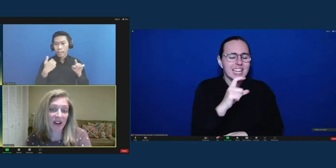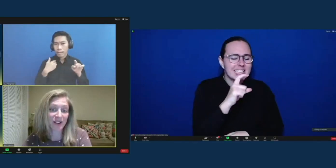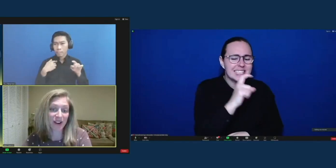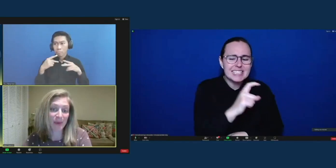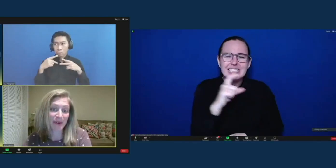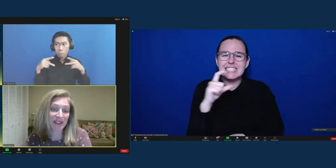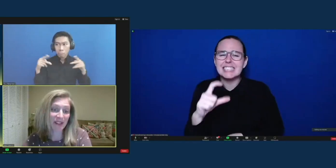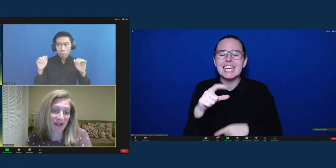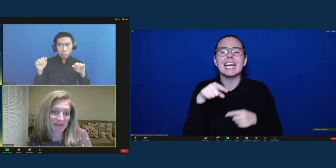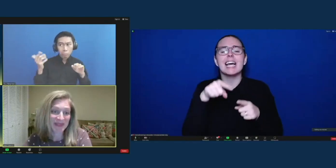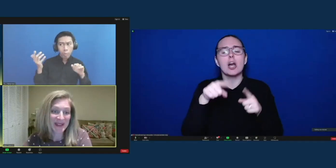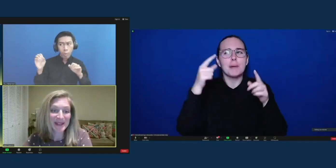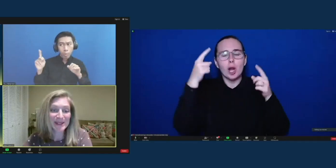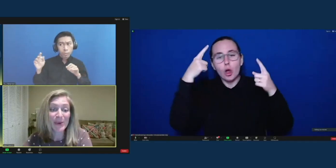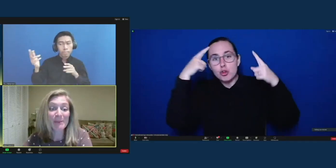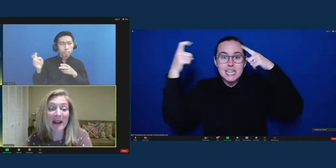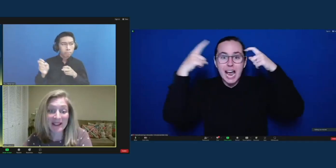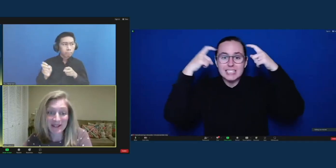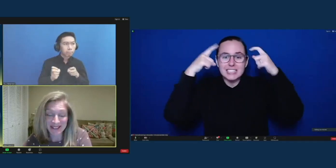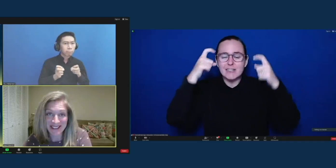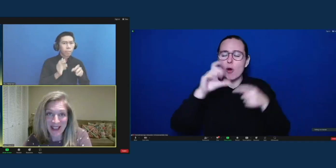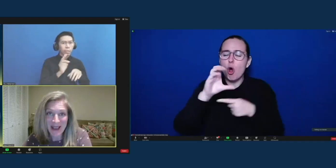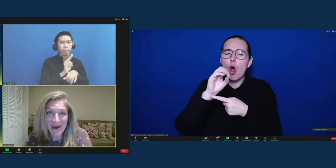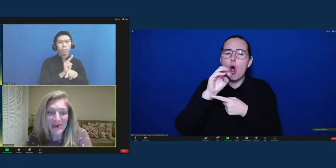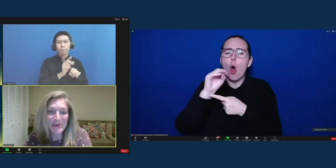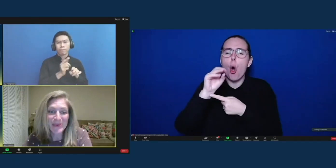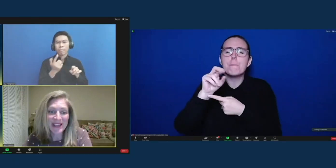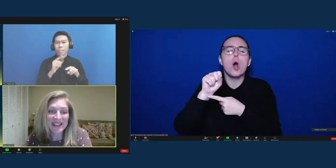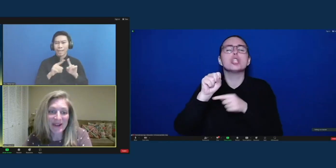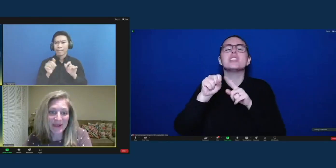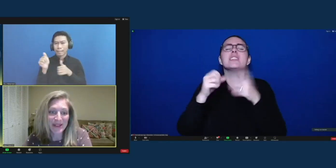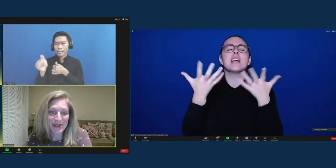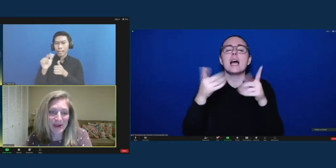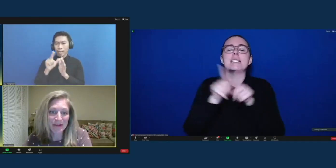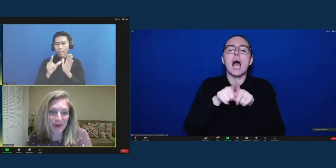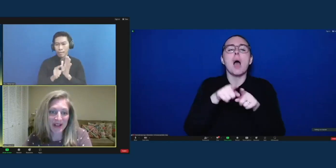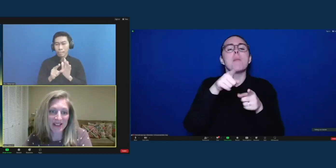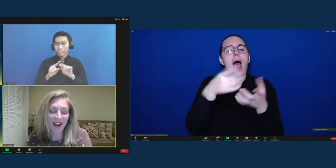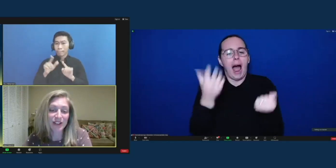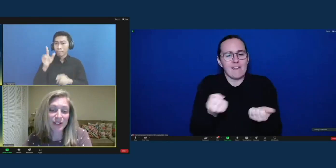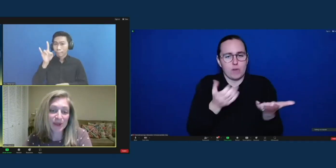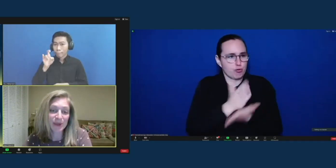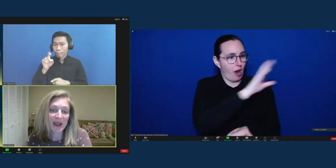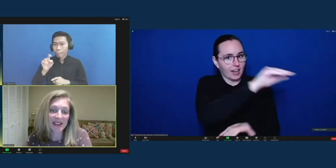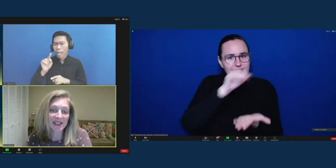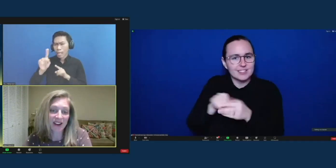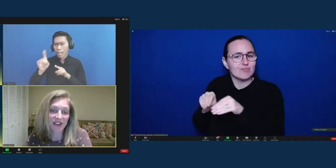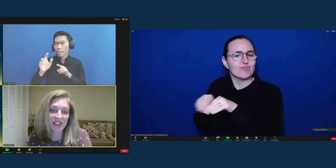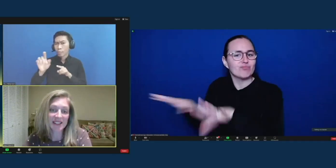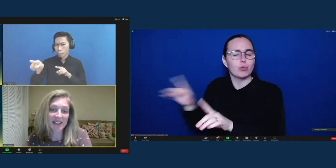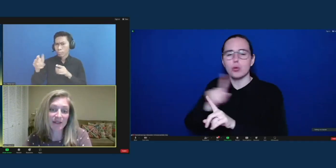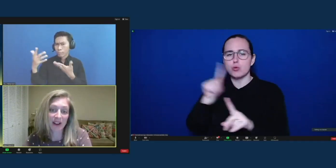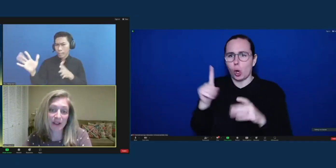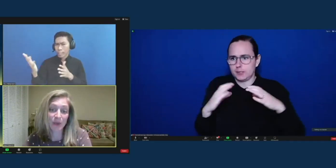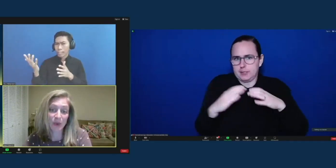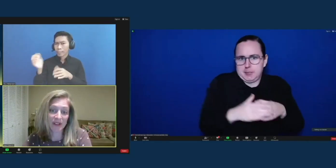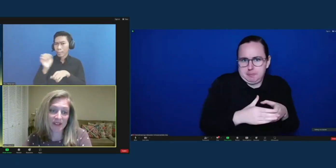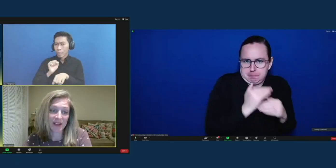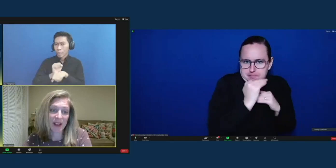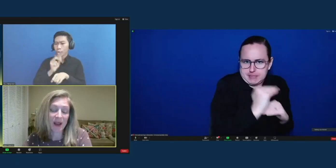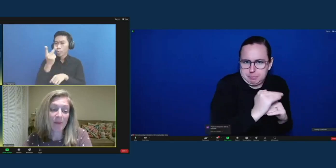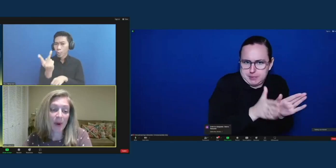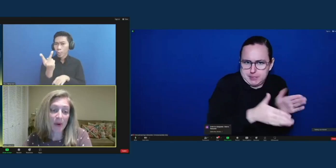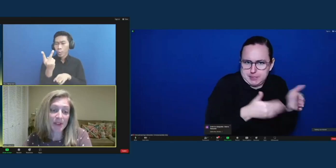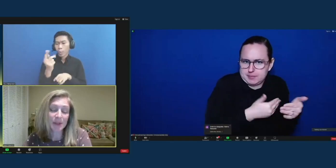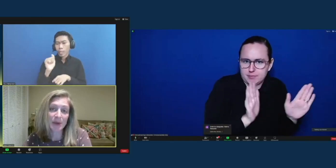creator's work under copyright law. So, Michael, we know that you have worked on 2 ACR GCD funded